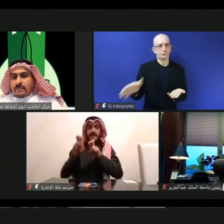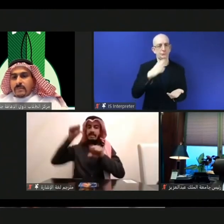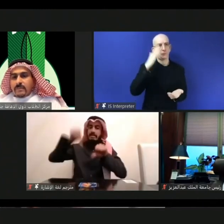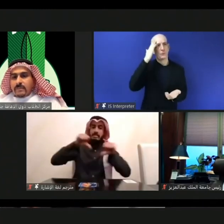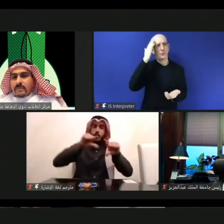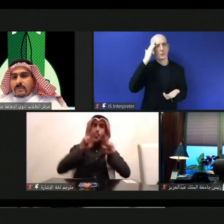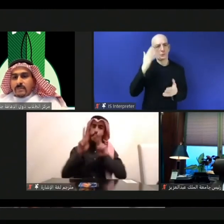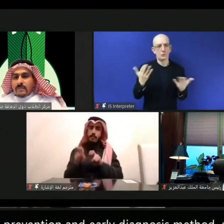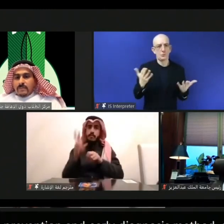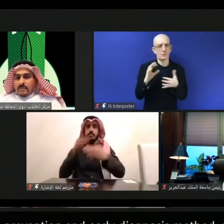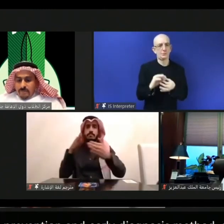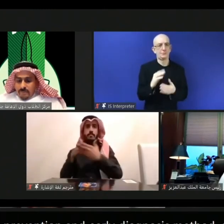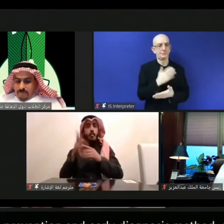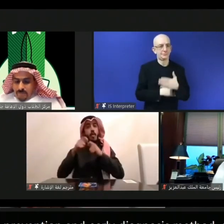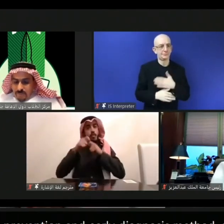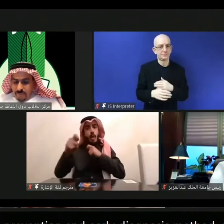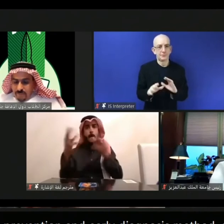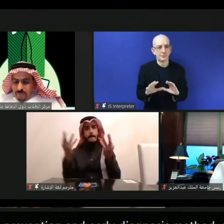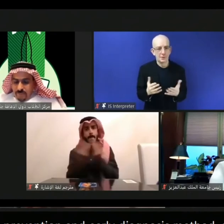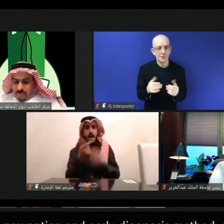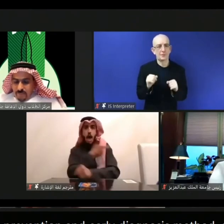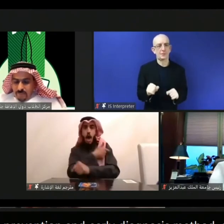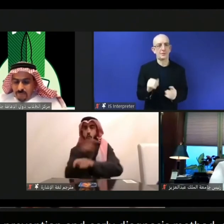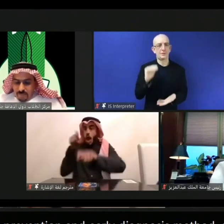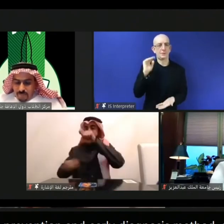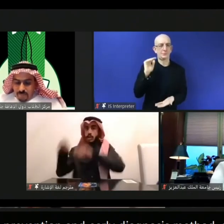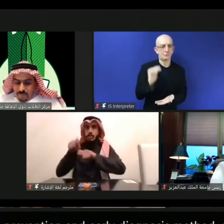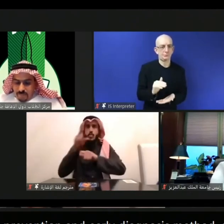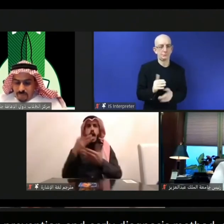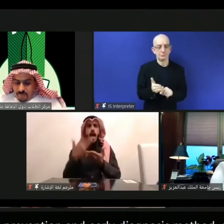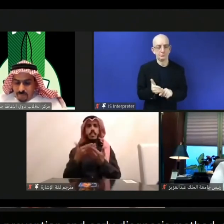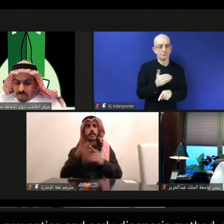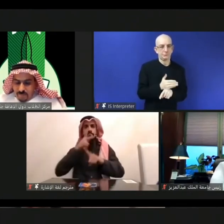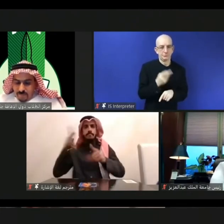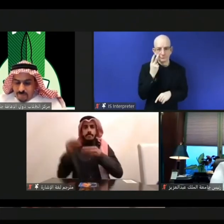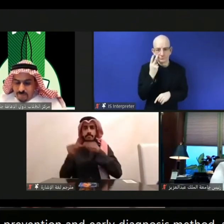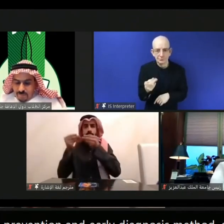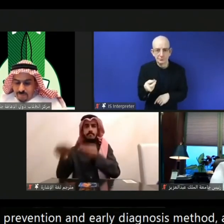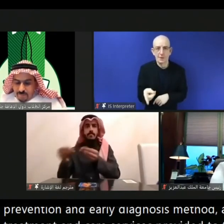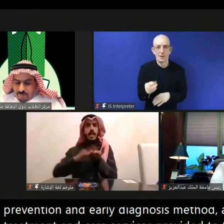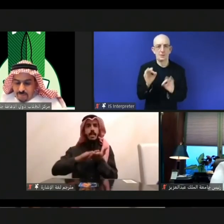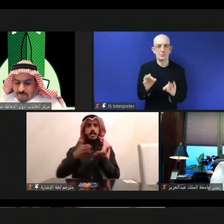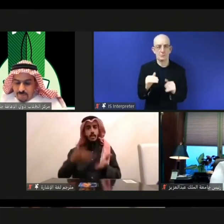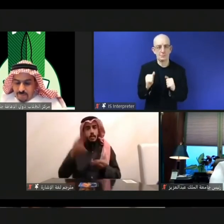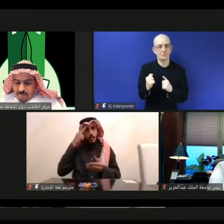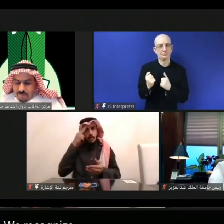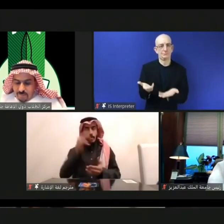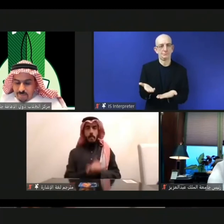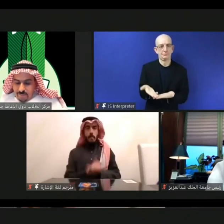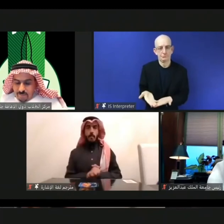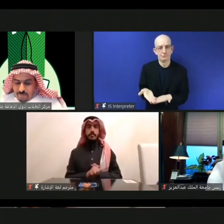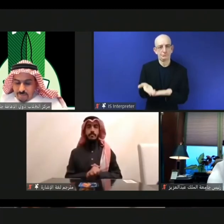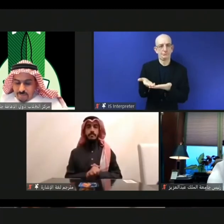with the treatment and care services provided to them in the Kingdom. We recognize